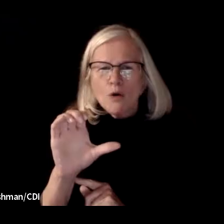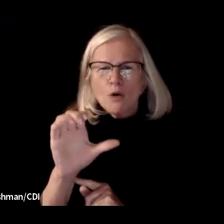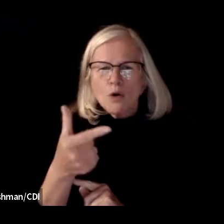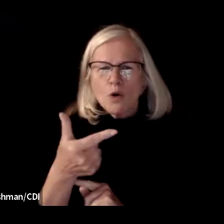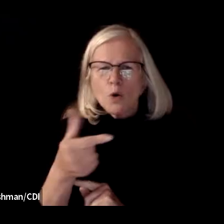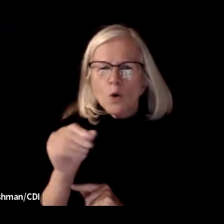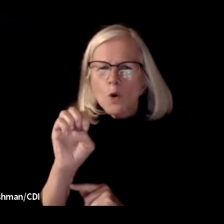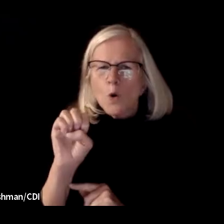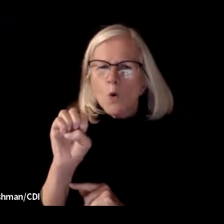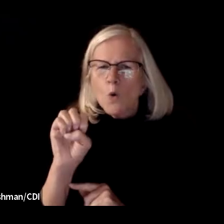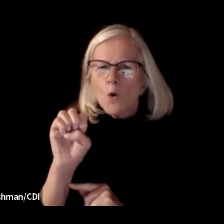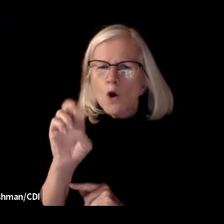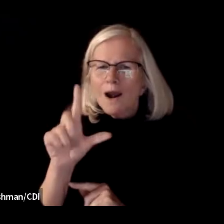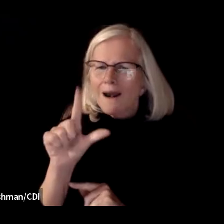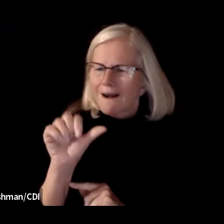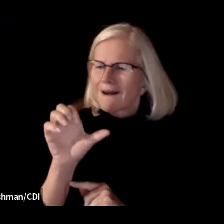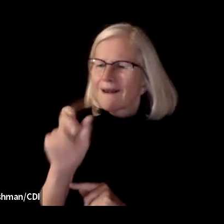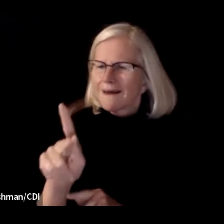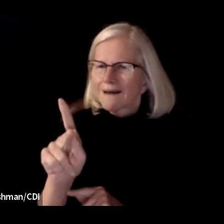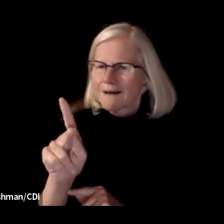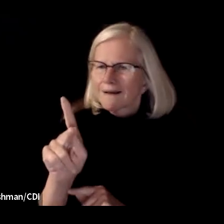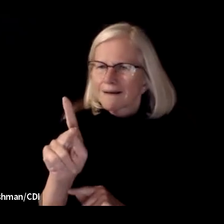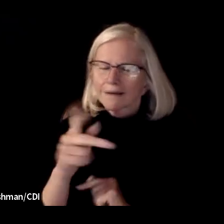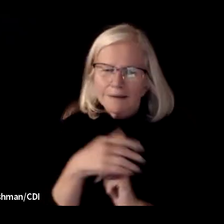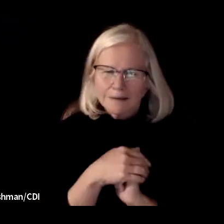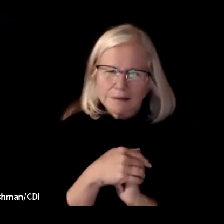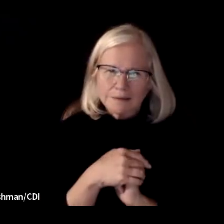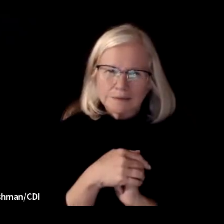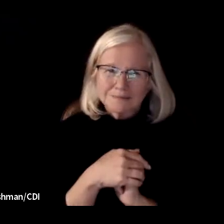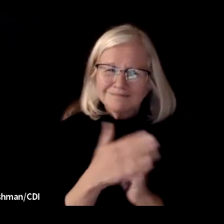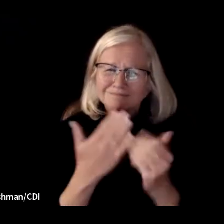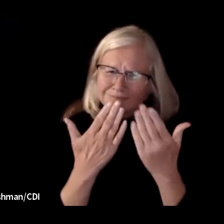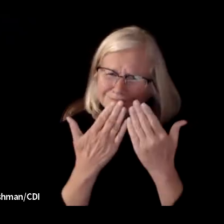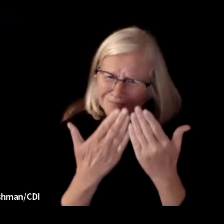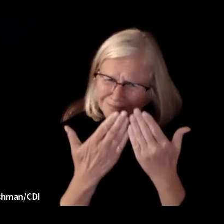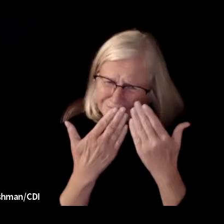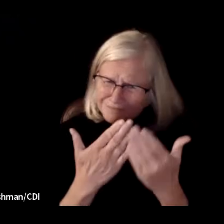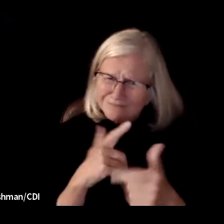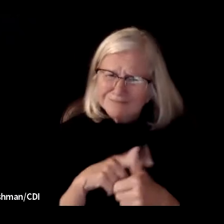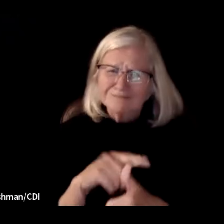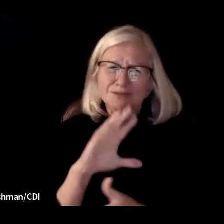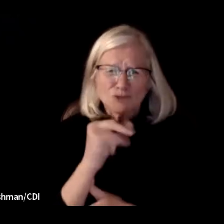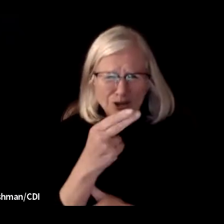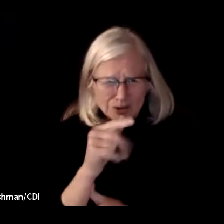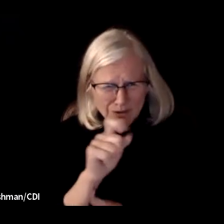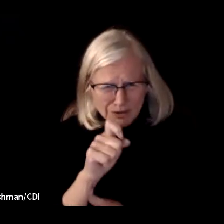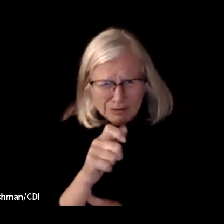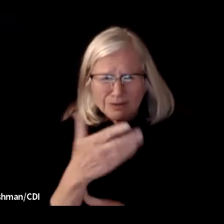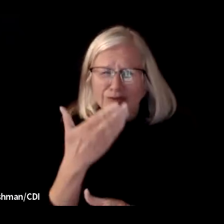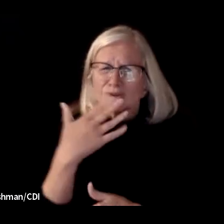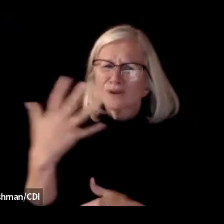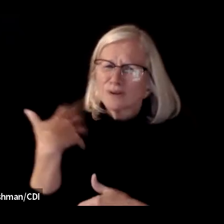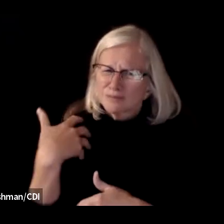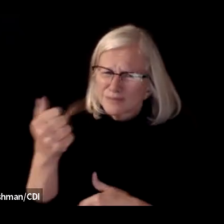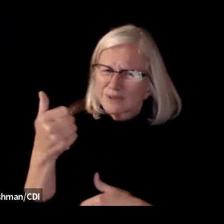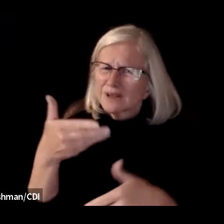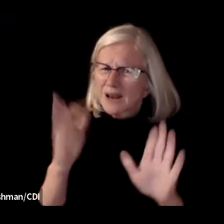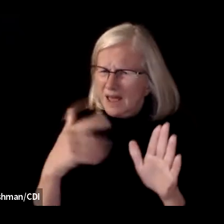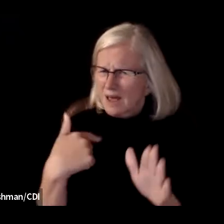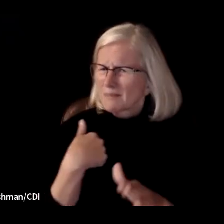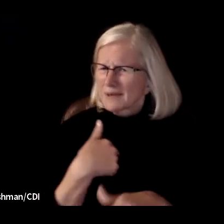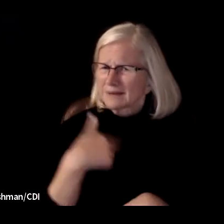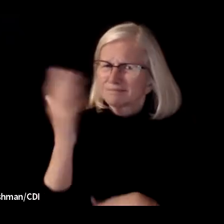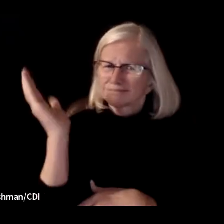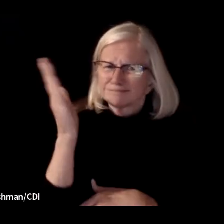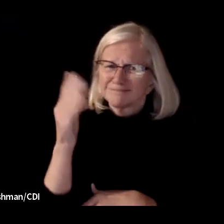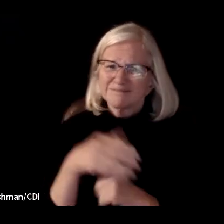Thank you, Rochelle, and thank you, Commissioner Malcolm, for the opportunity to speak today. As you have heard, the entire healthcare system in